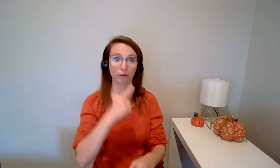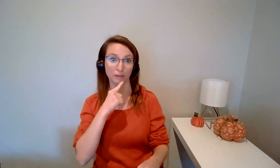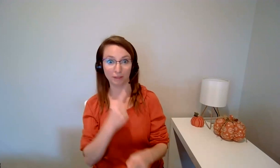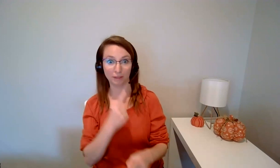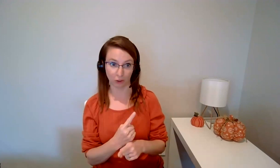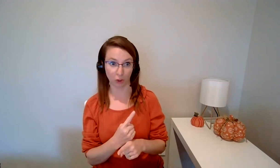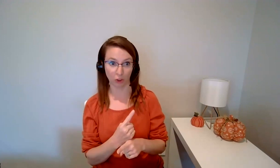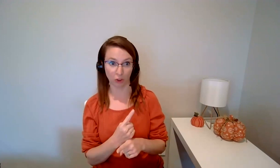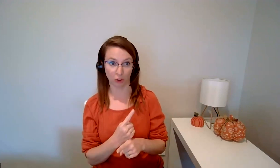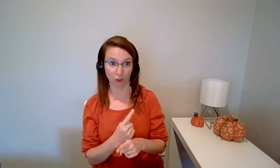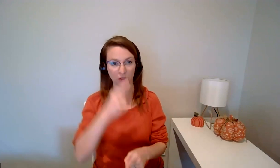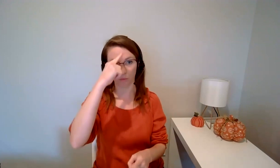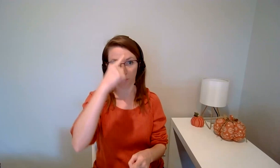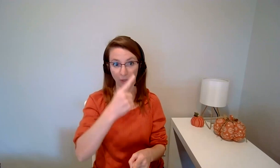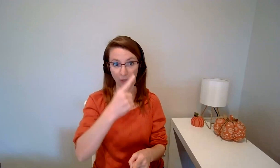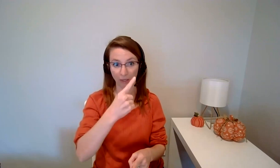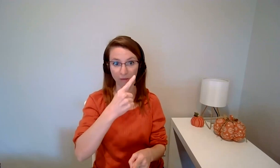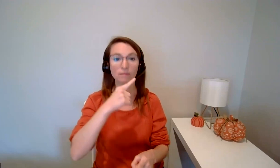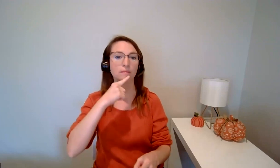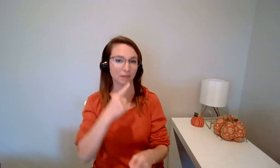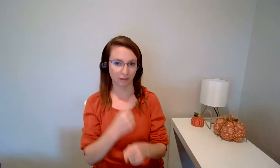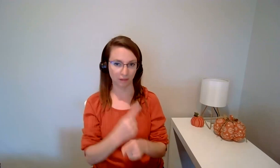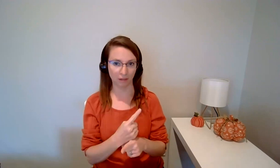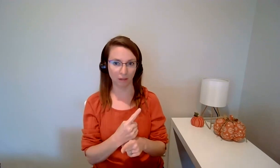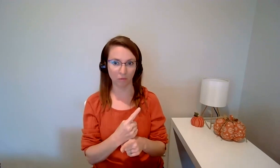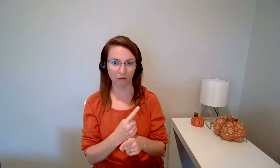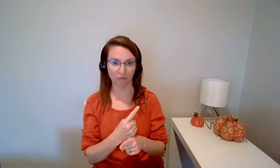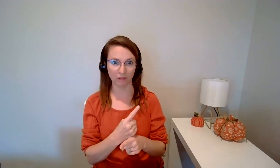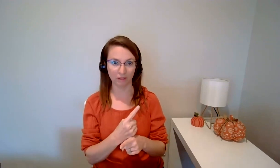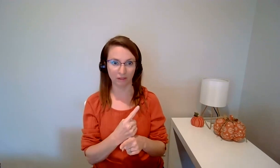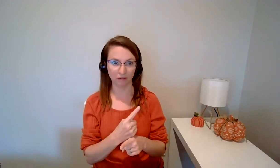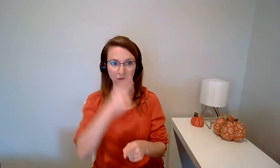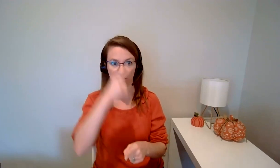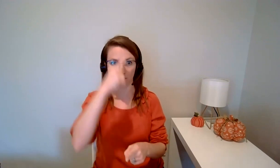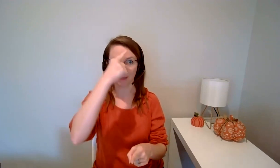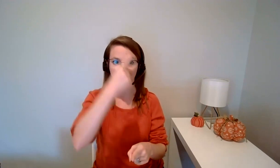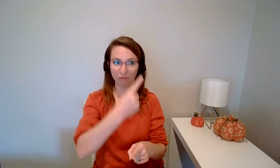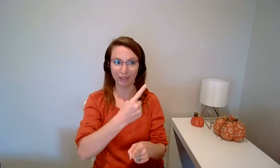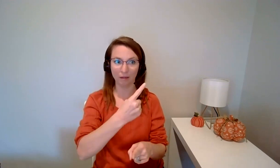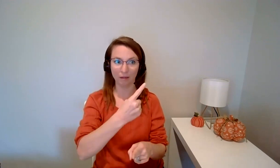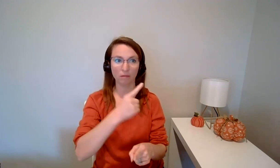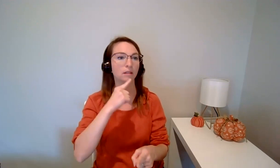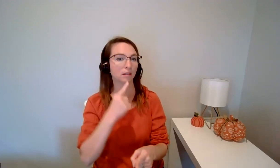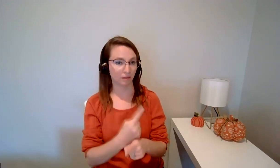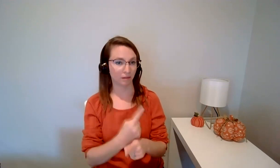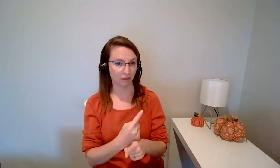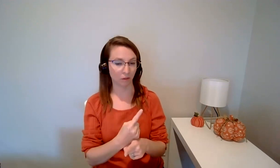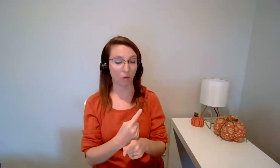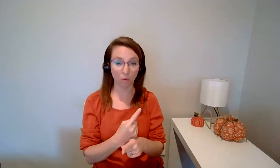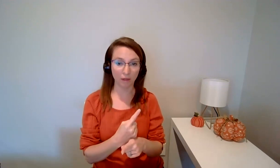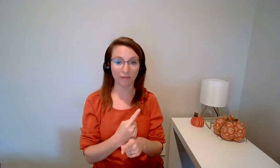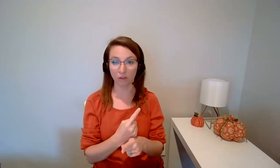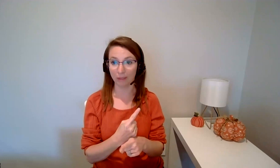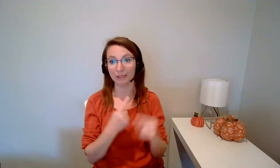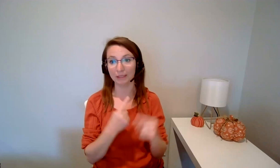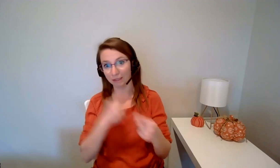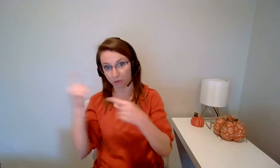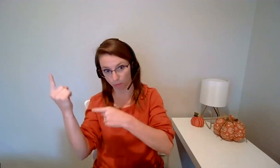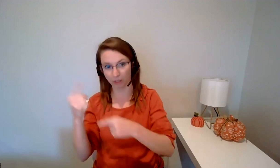brother, sister. You're just going to do brother and come right over to sister. So come halfway down, sister. Or if you're doing sister,